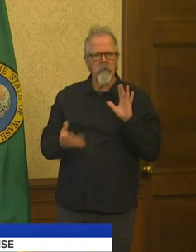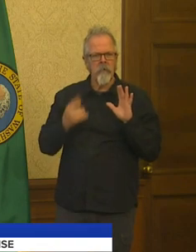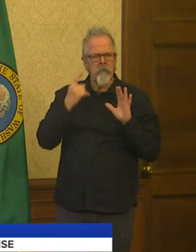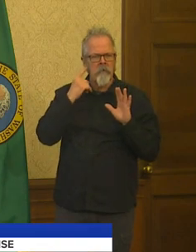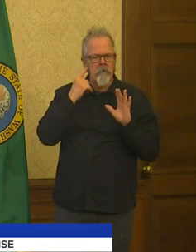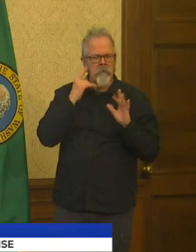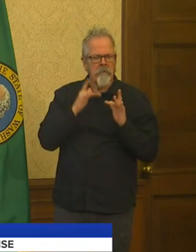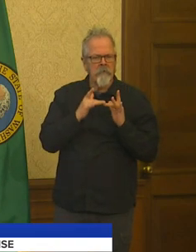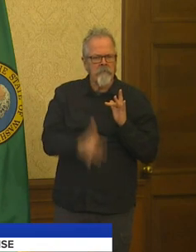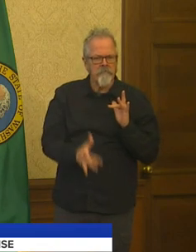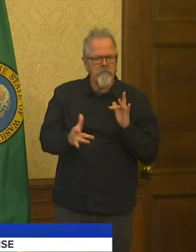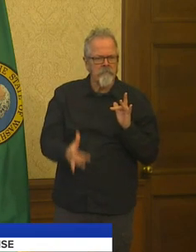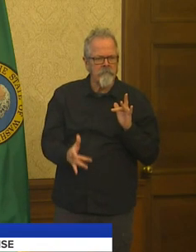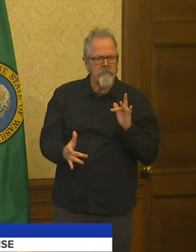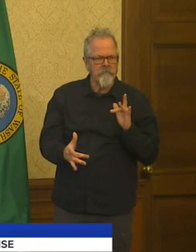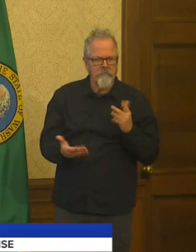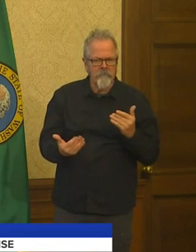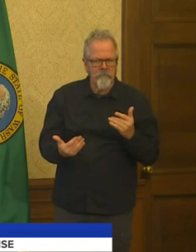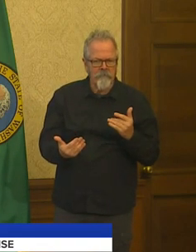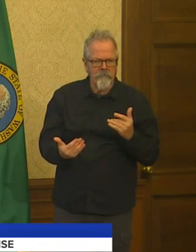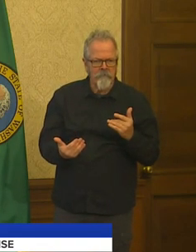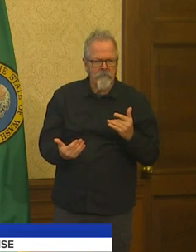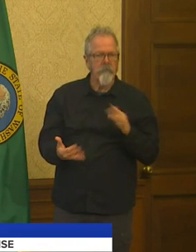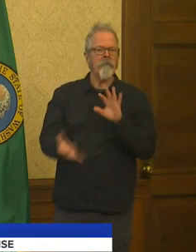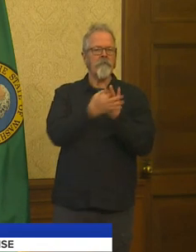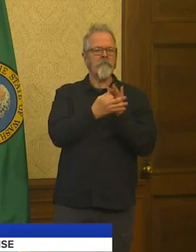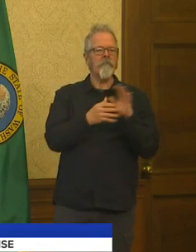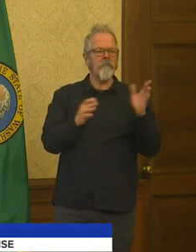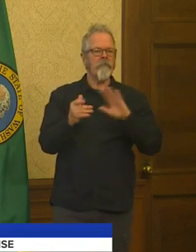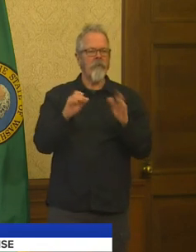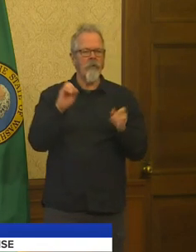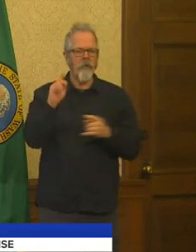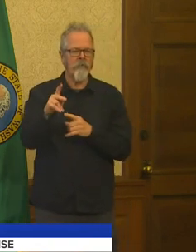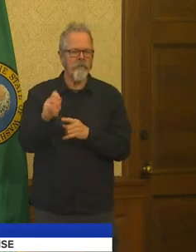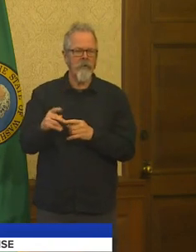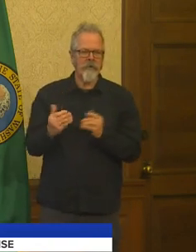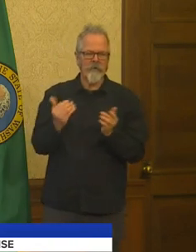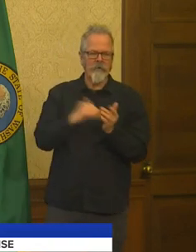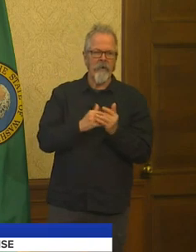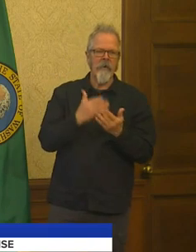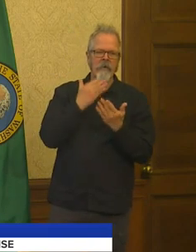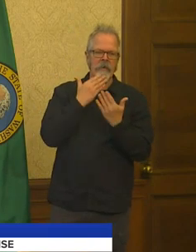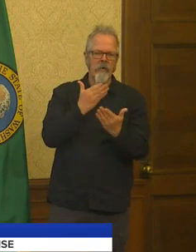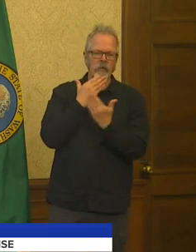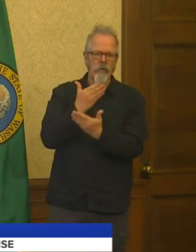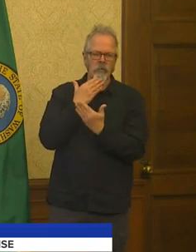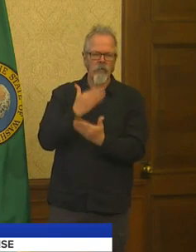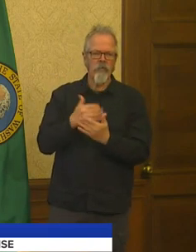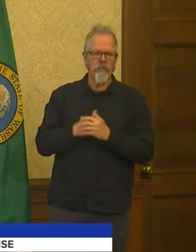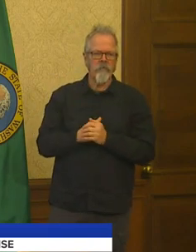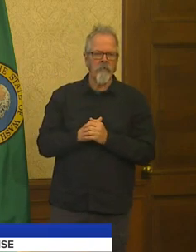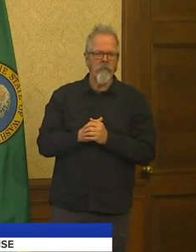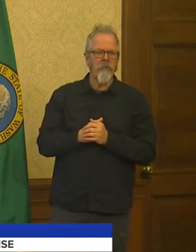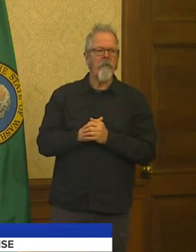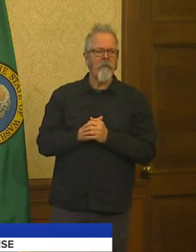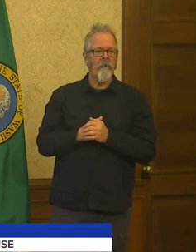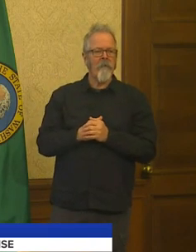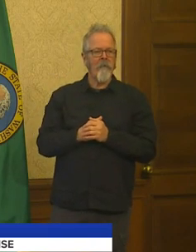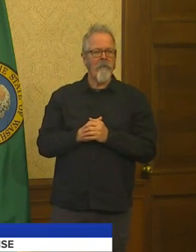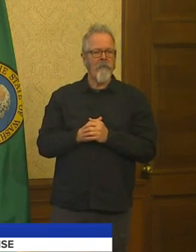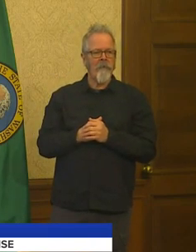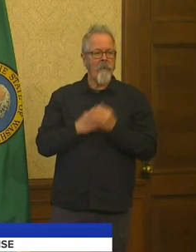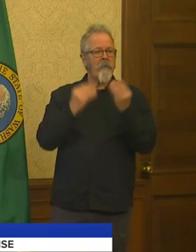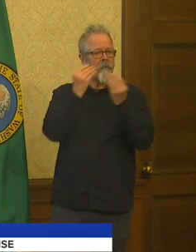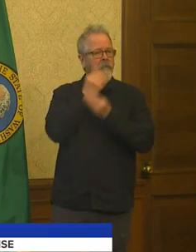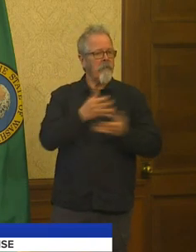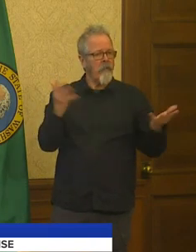Yes, thank you. Appreciate that. First, I want to say, similar to state parks, all of our campgrounds will remain